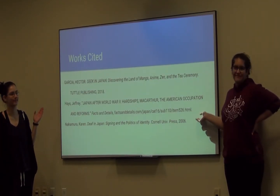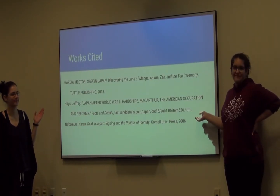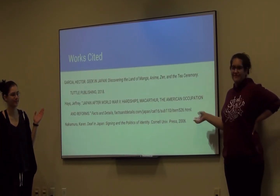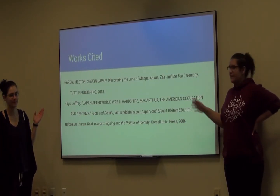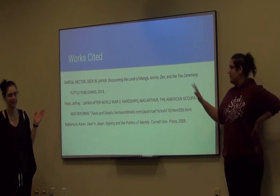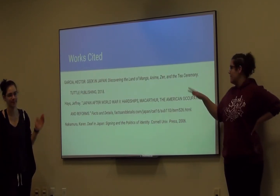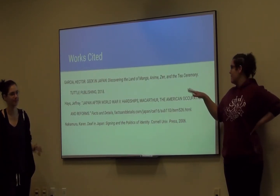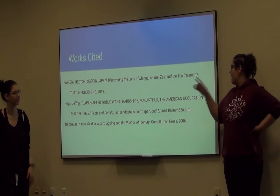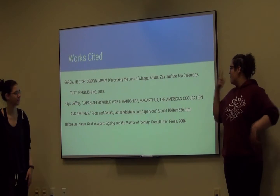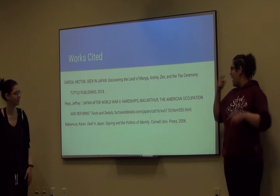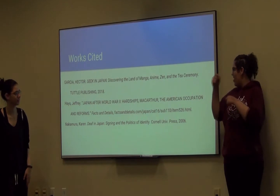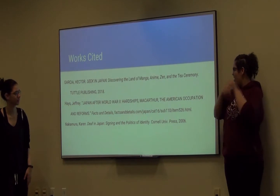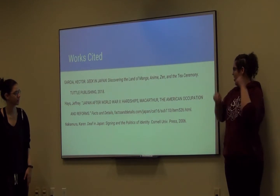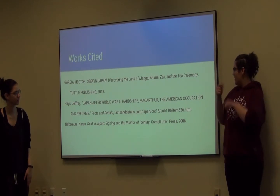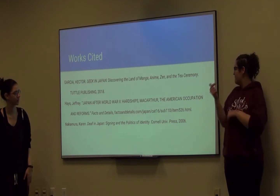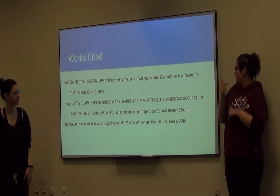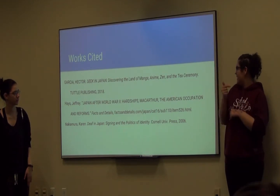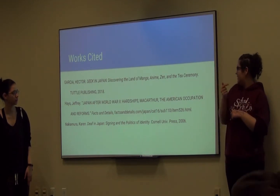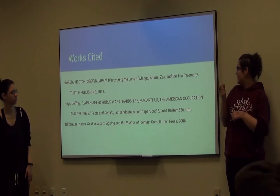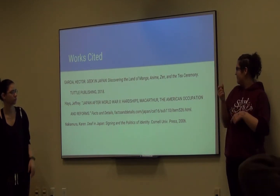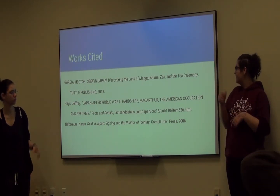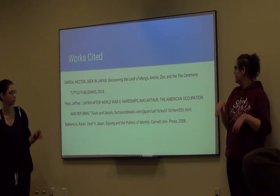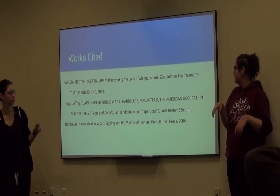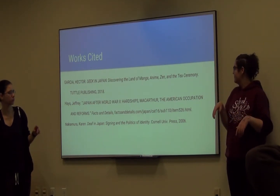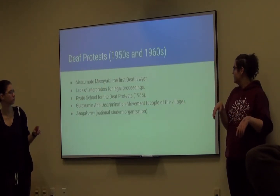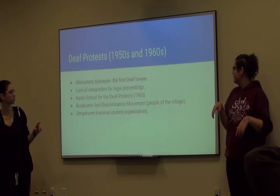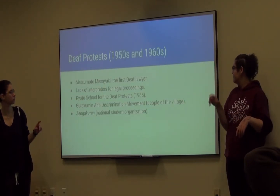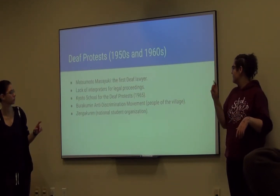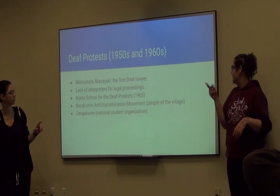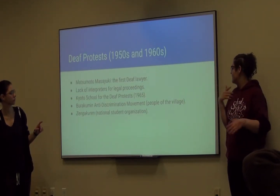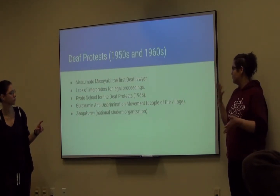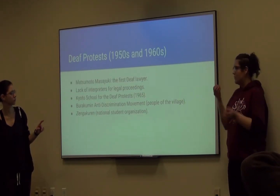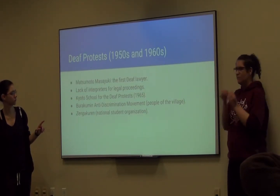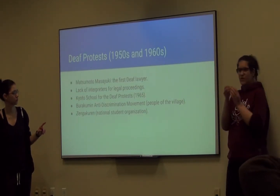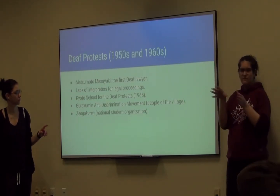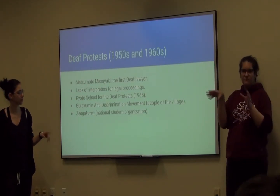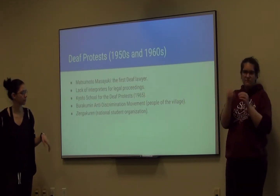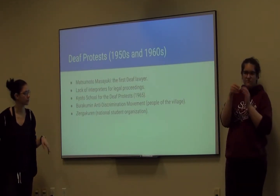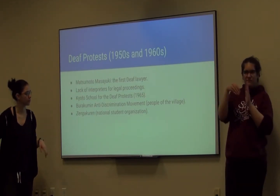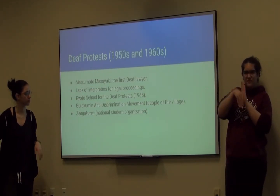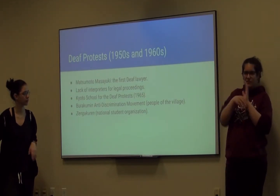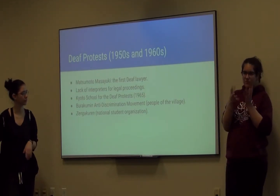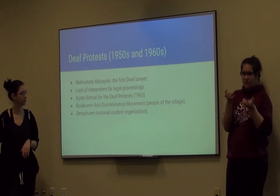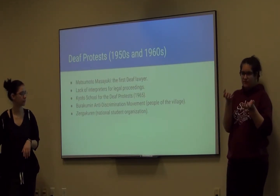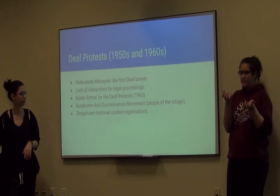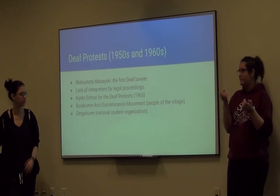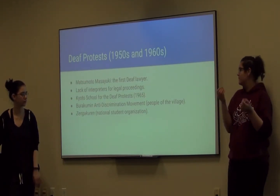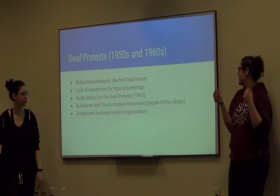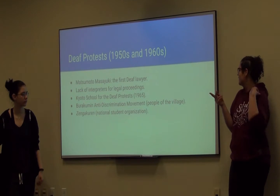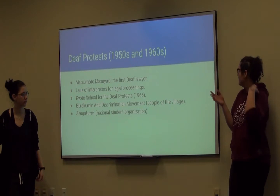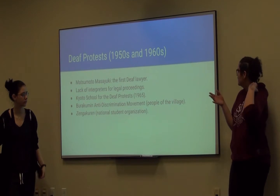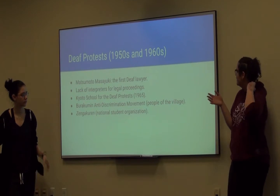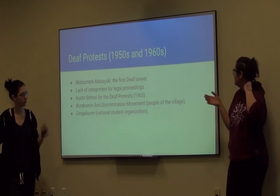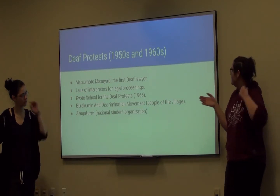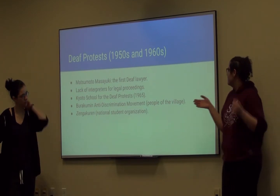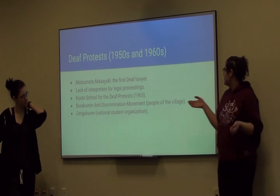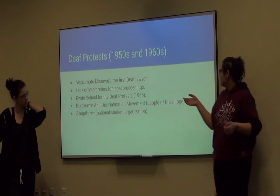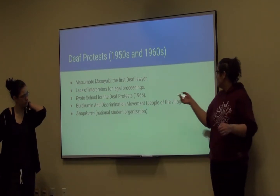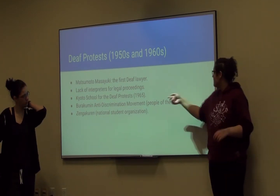And this is our work cited. Can you go back just a little bit? So I just wanted to get into this a little bit more in